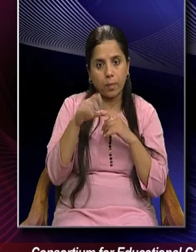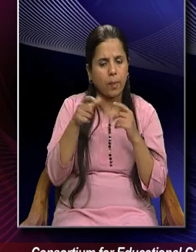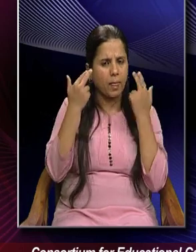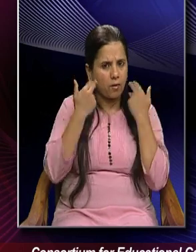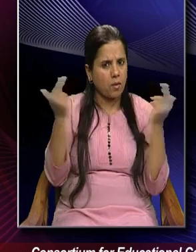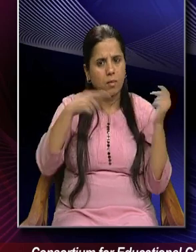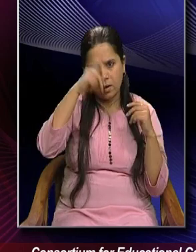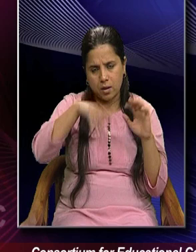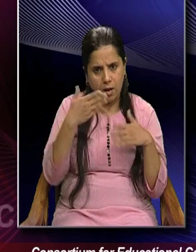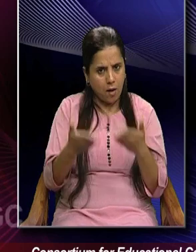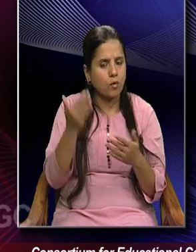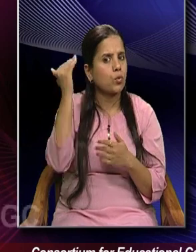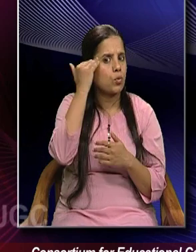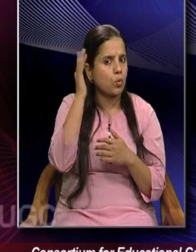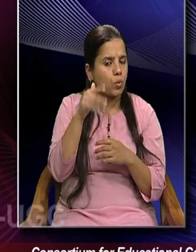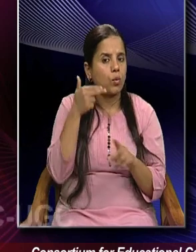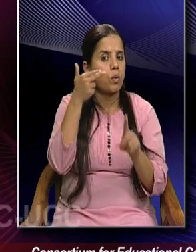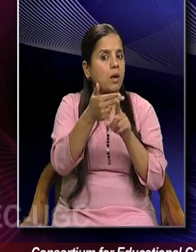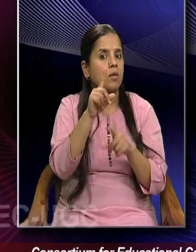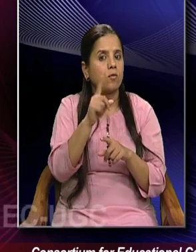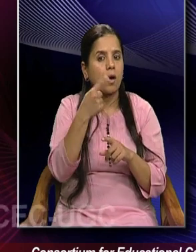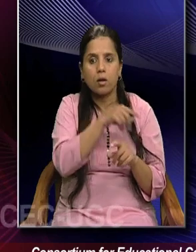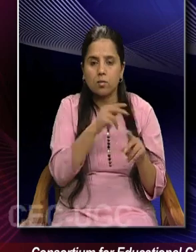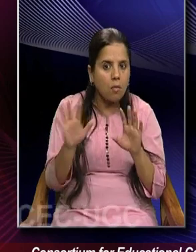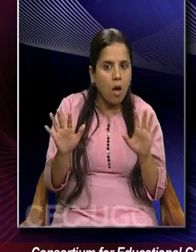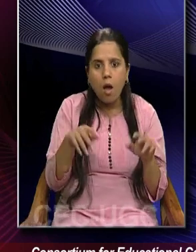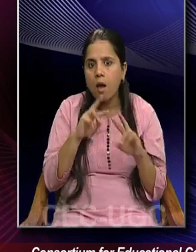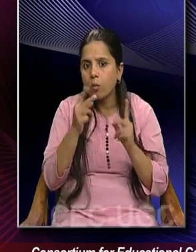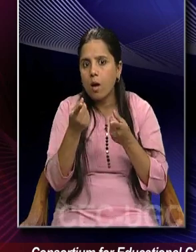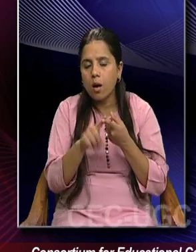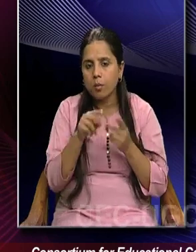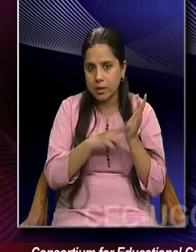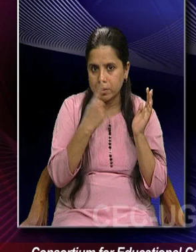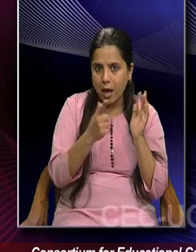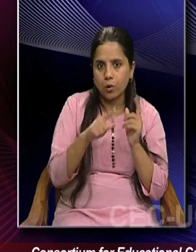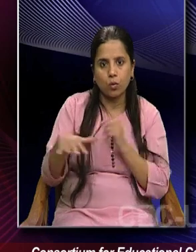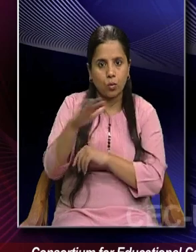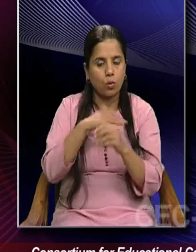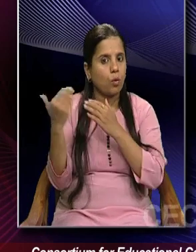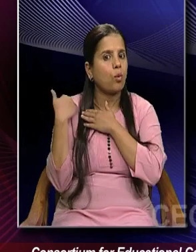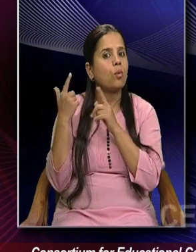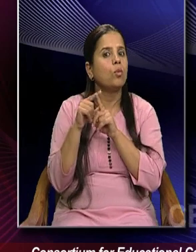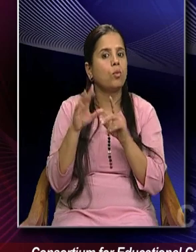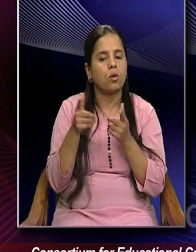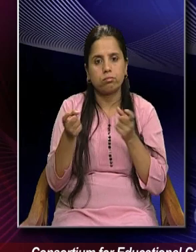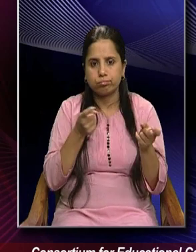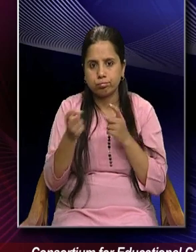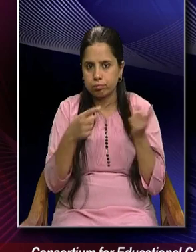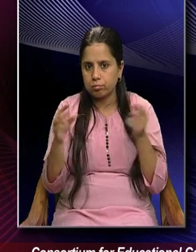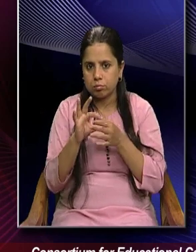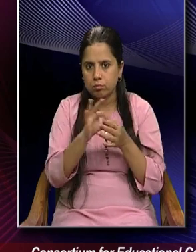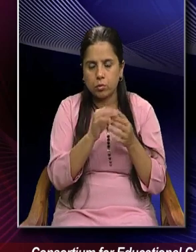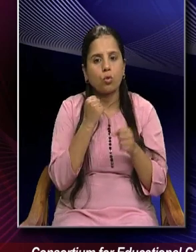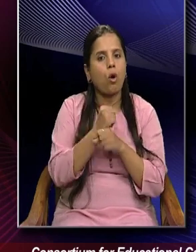in India, act as first responders at the national and local levels, working in coordination with